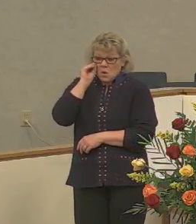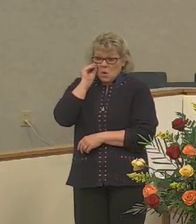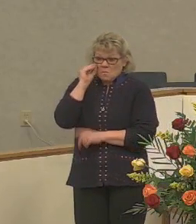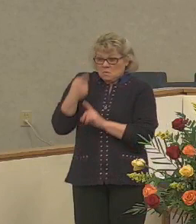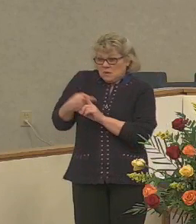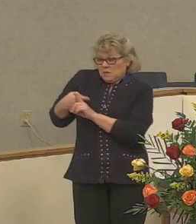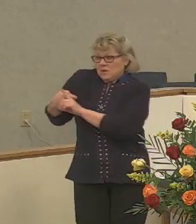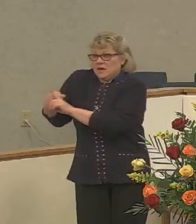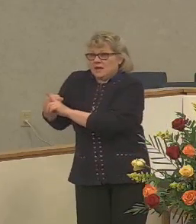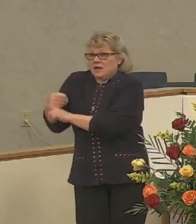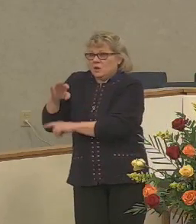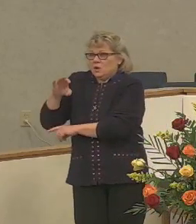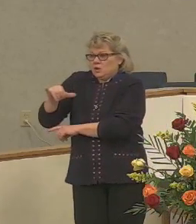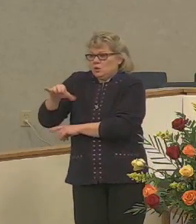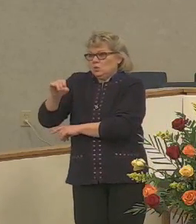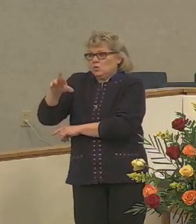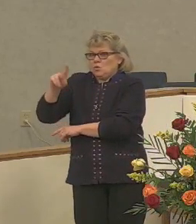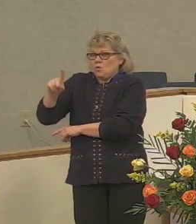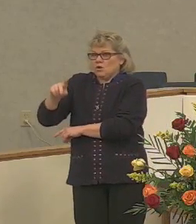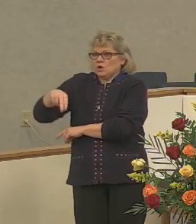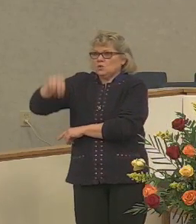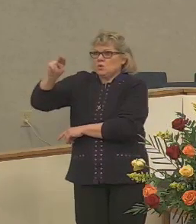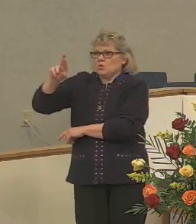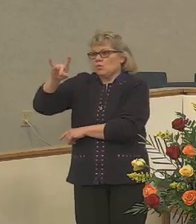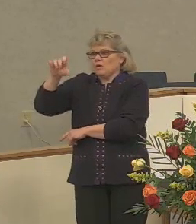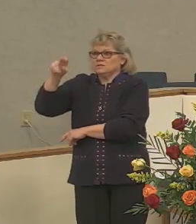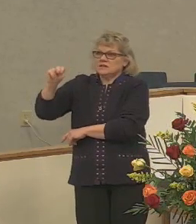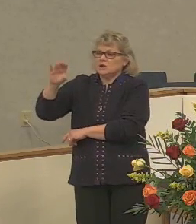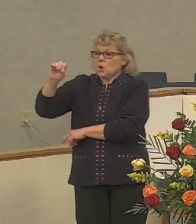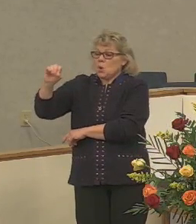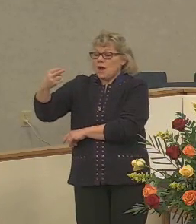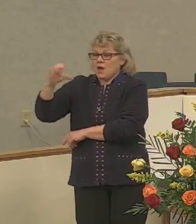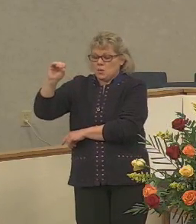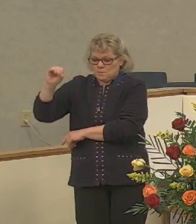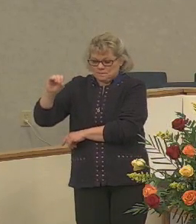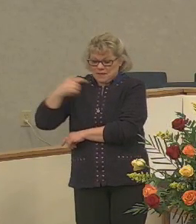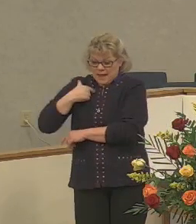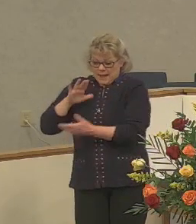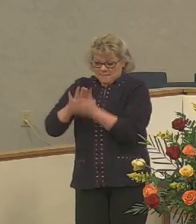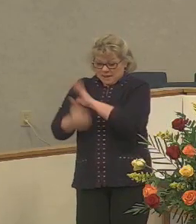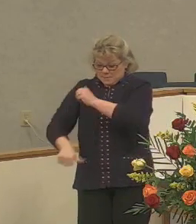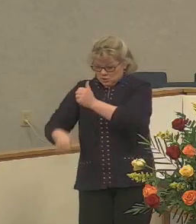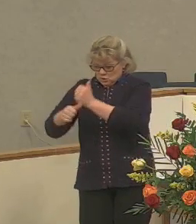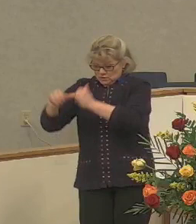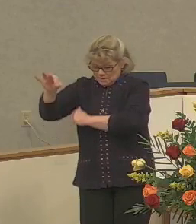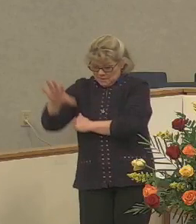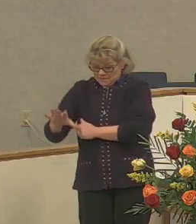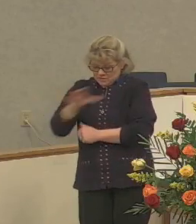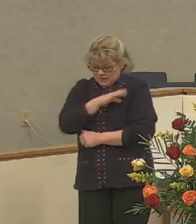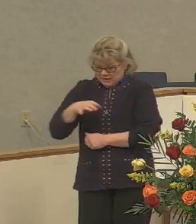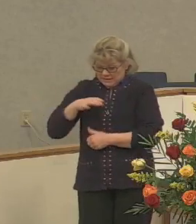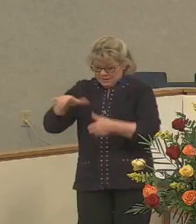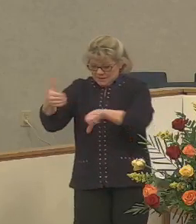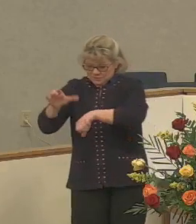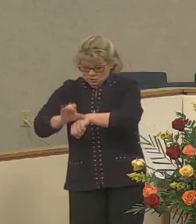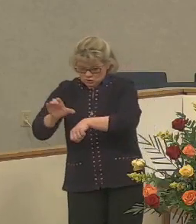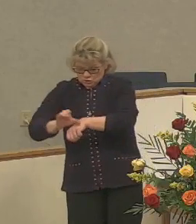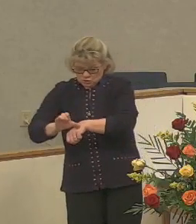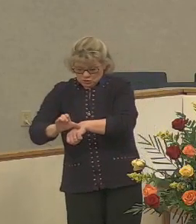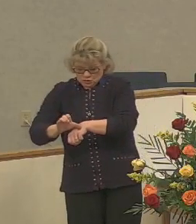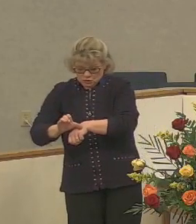rented on York Road in North Royalton, Ohio. I became the associate pastor of the Cleveland Baptist Church